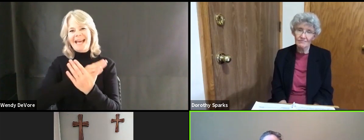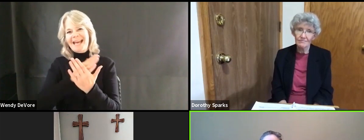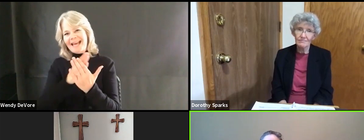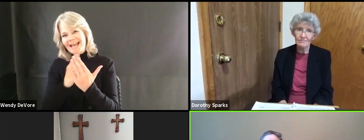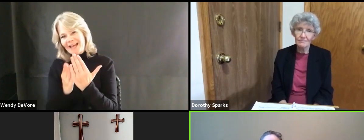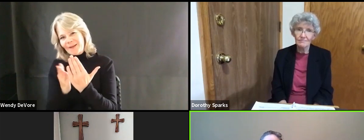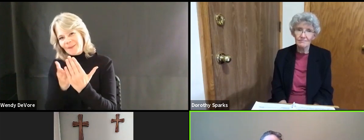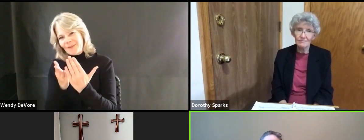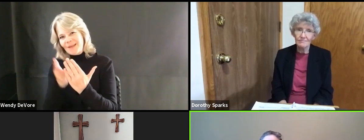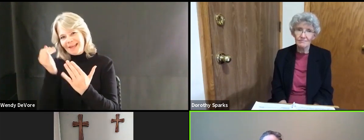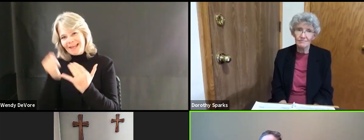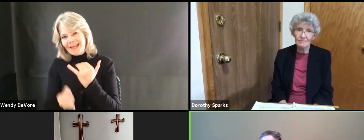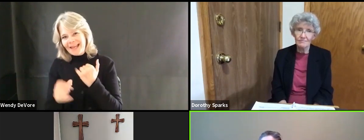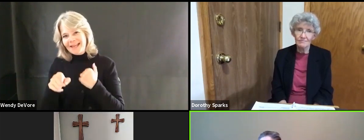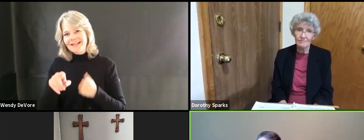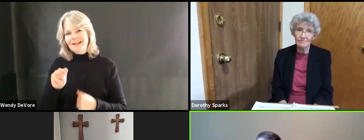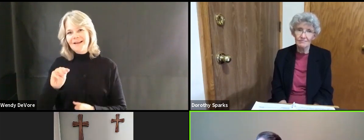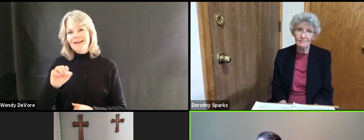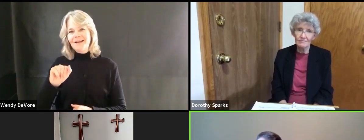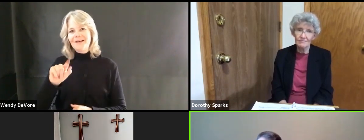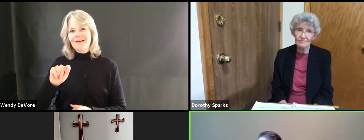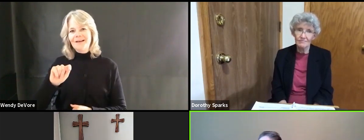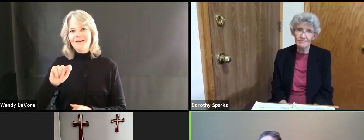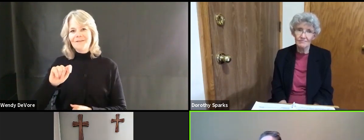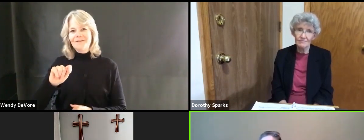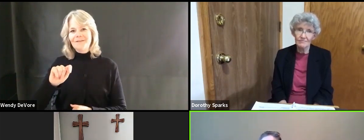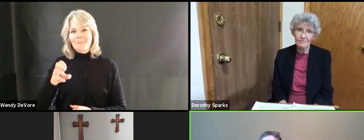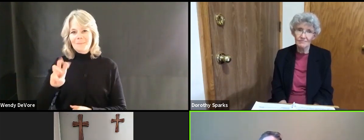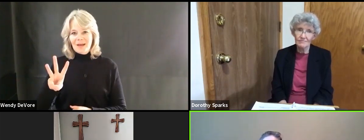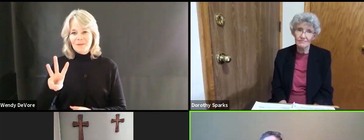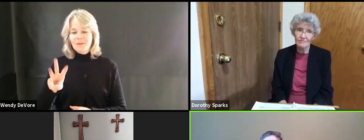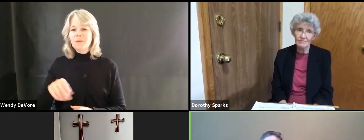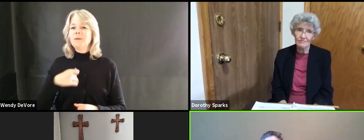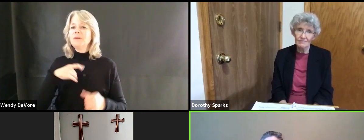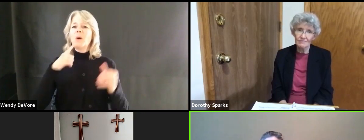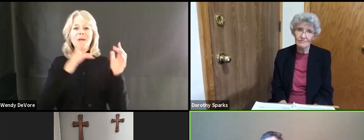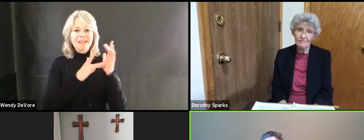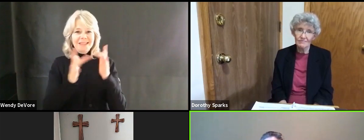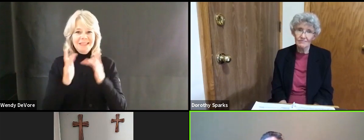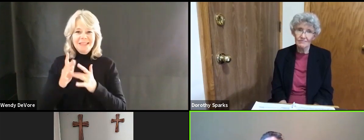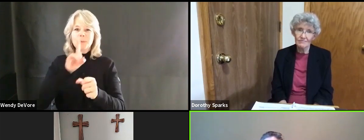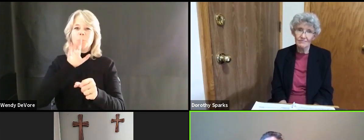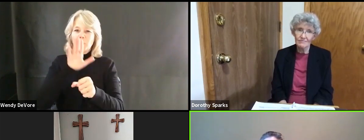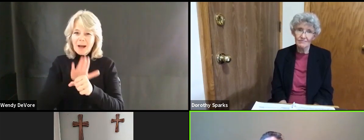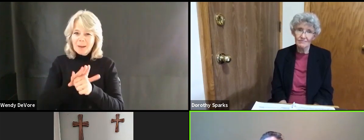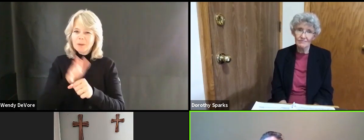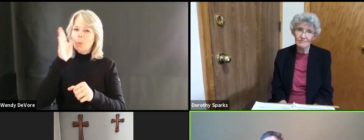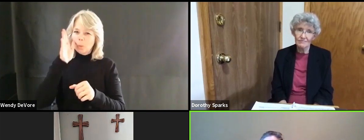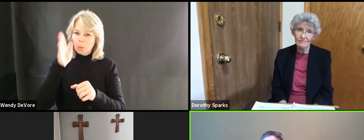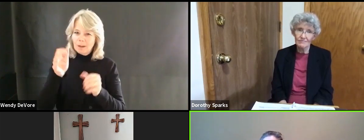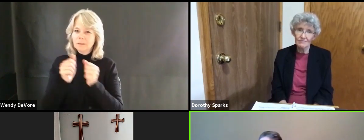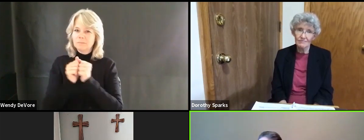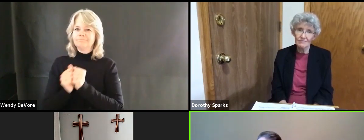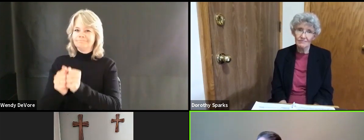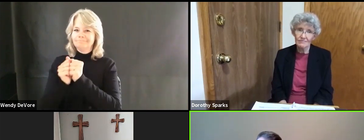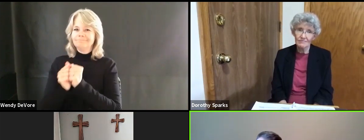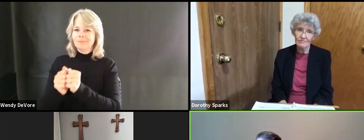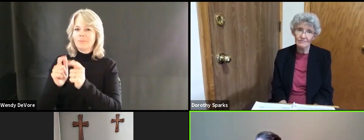Matthew, when Jesus promises to be with the disciples. So